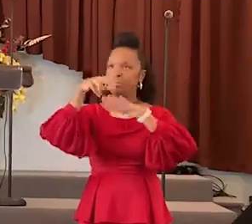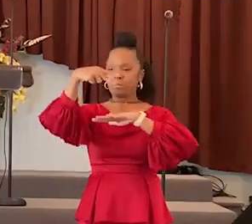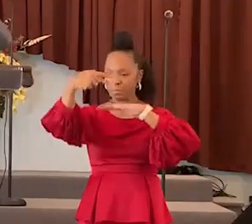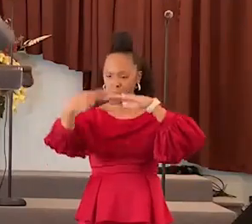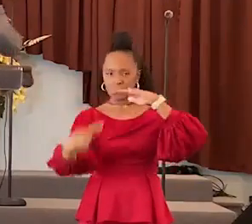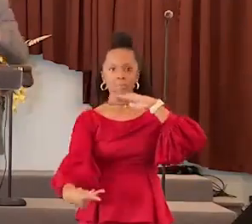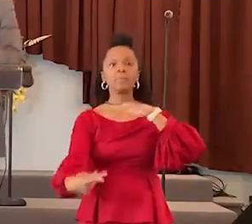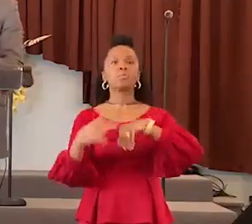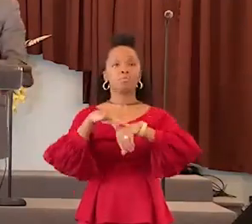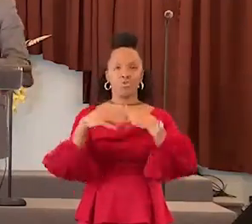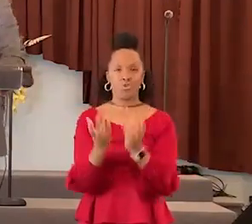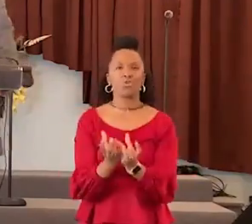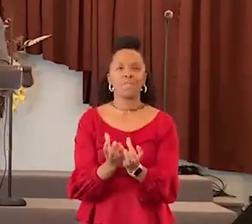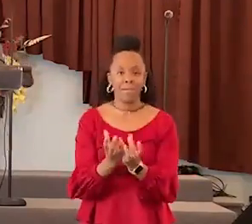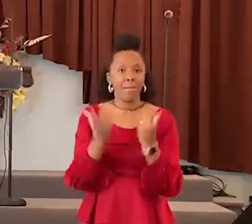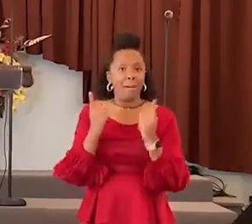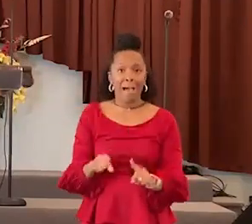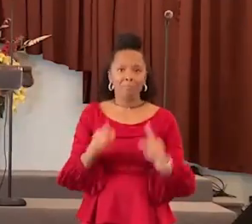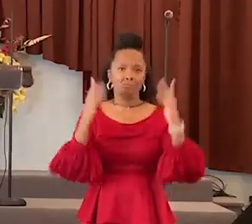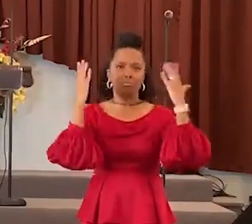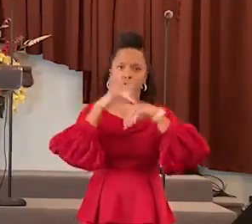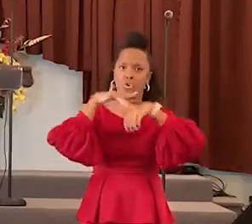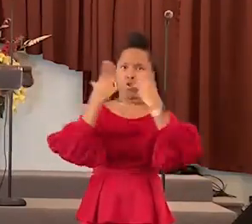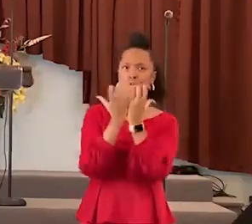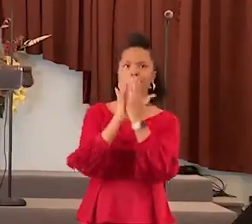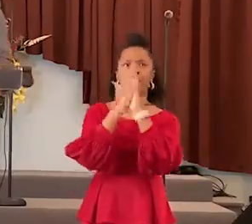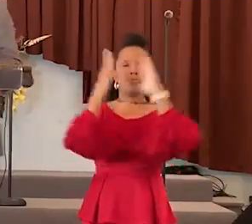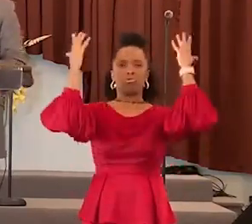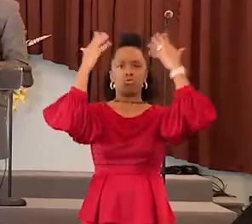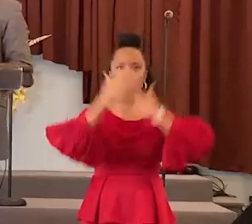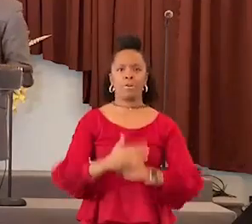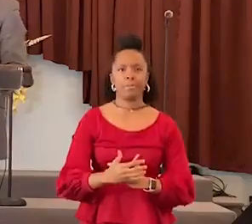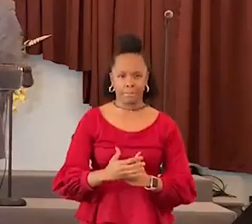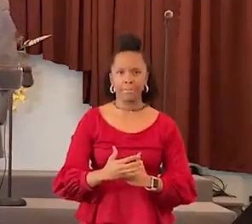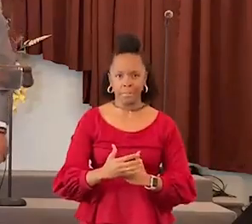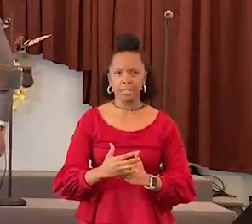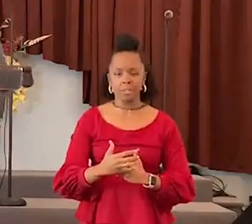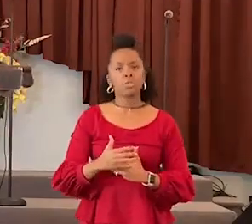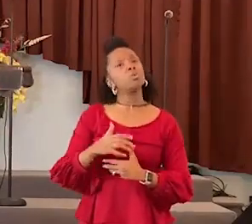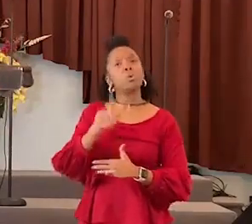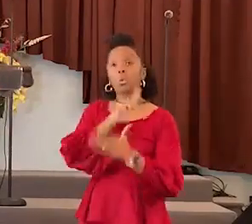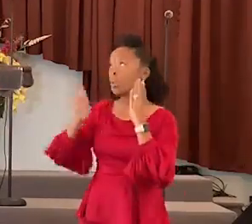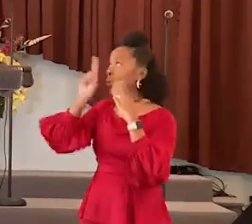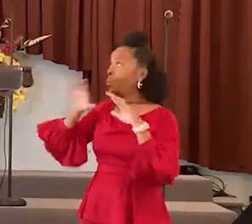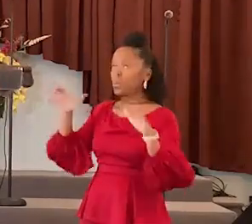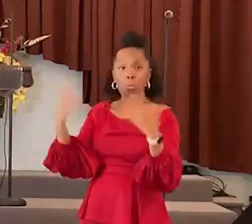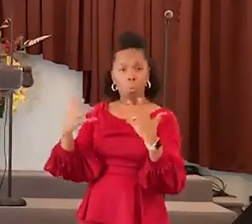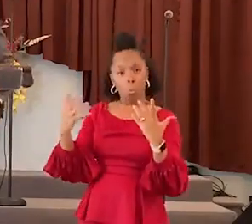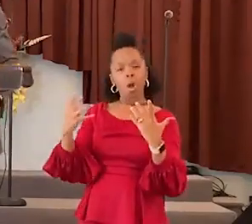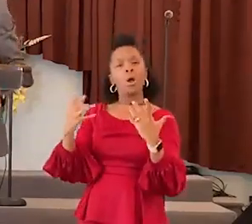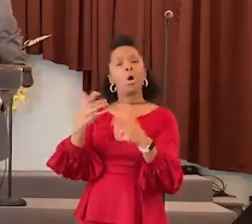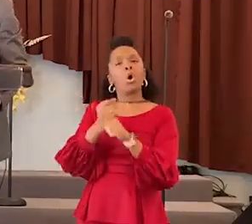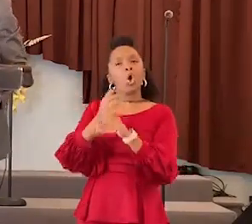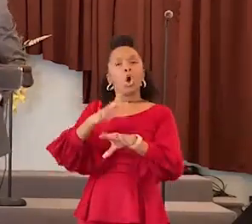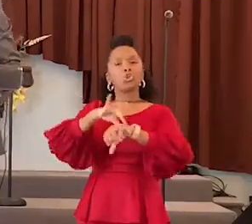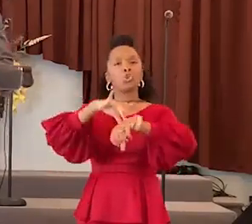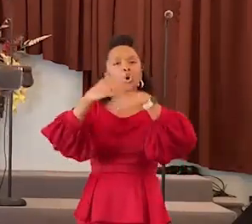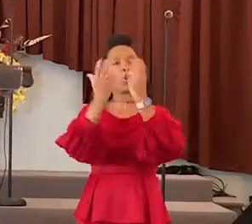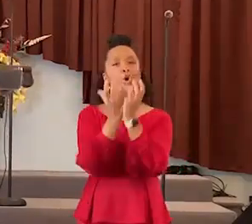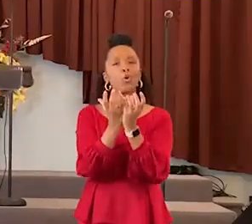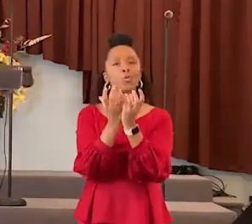the earth was traumatized by Satan, God put the earth to sleep. Verse number 2